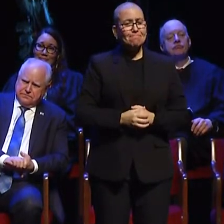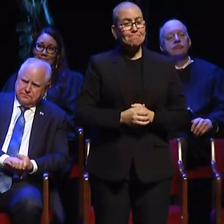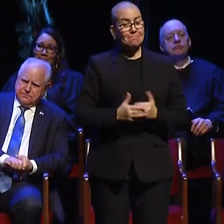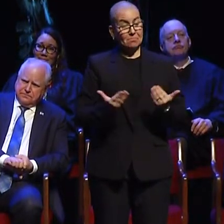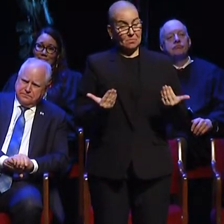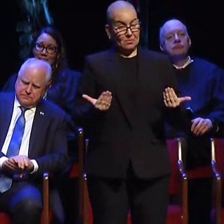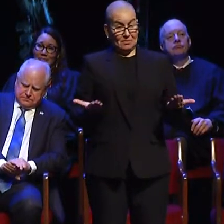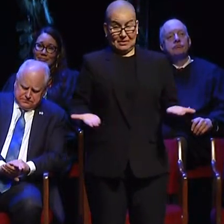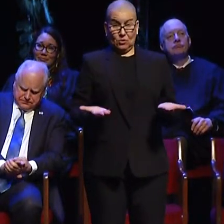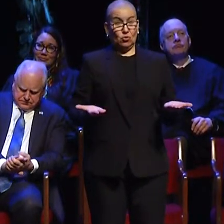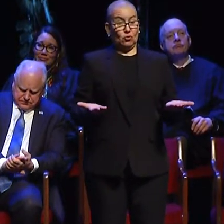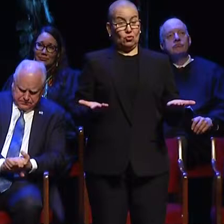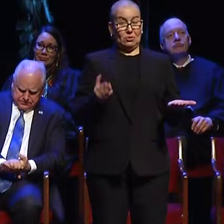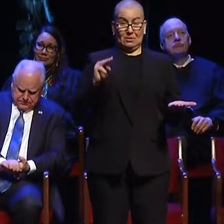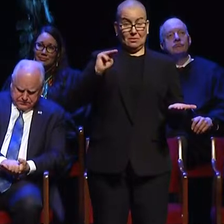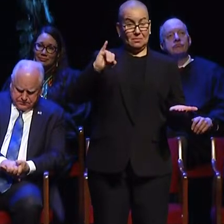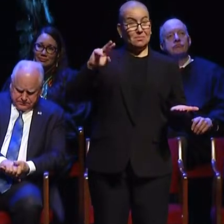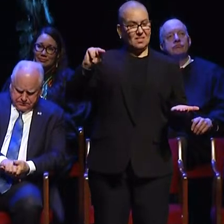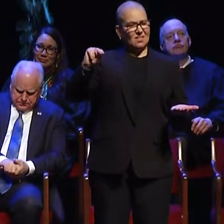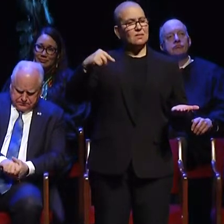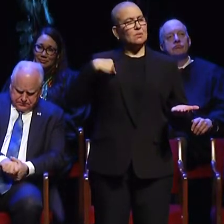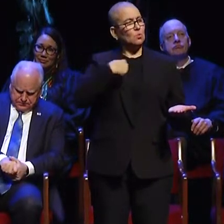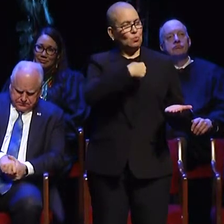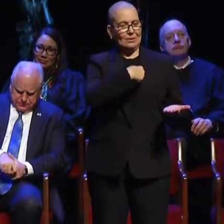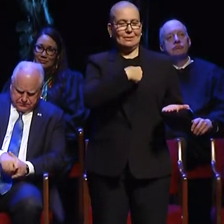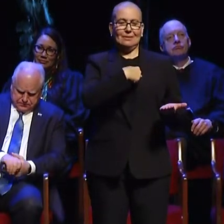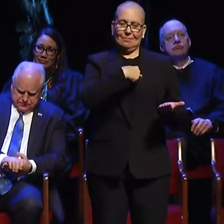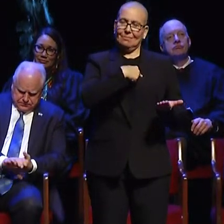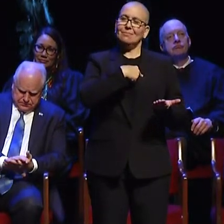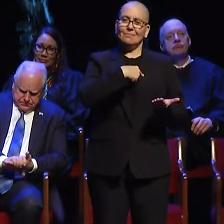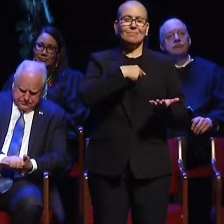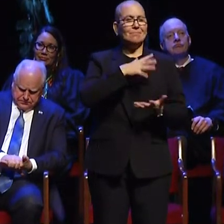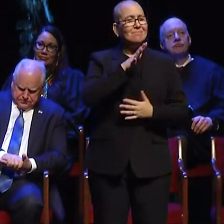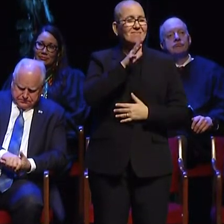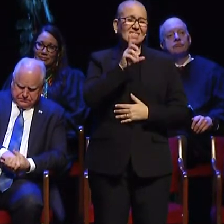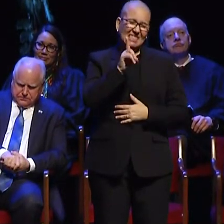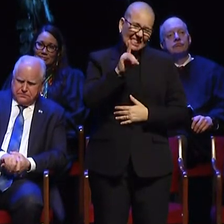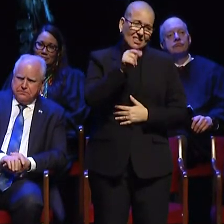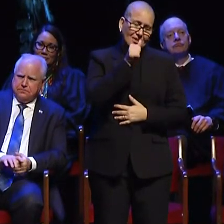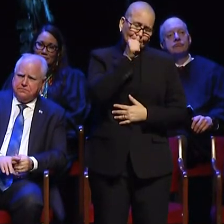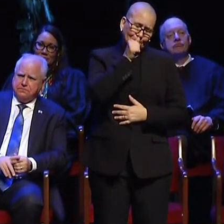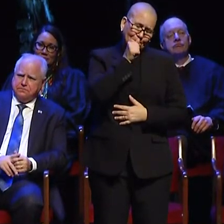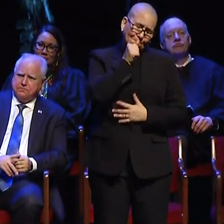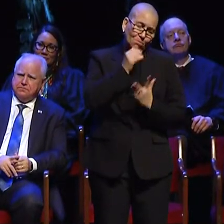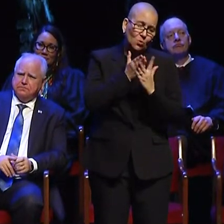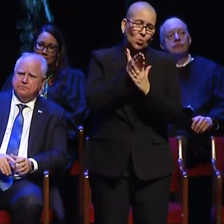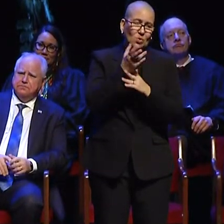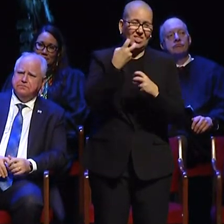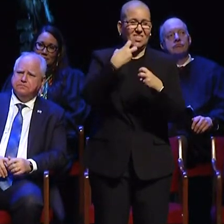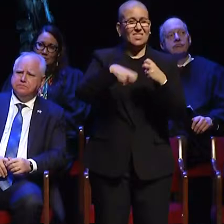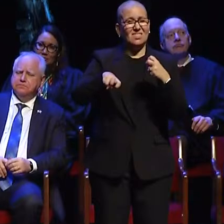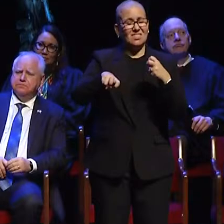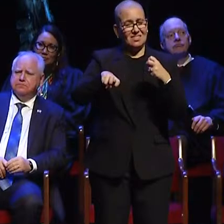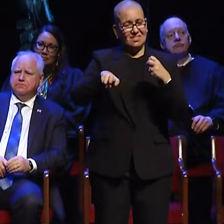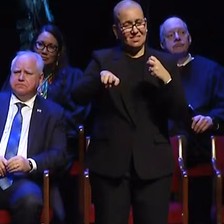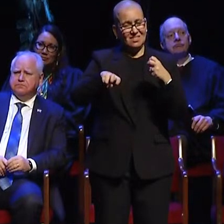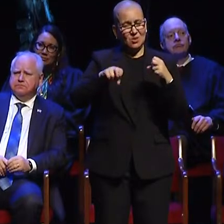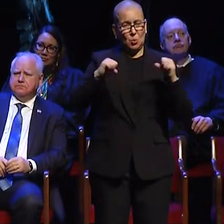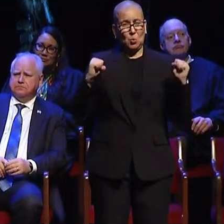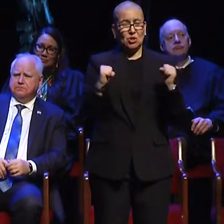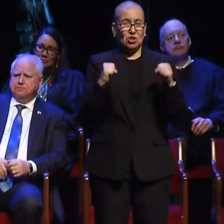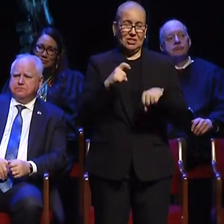Minnesotans, we have endured hard winters before. And to quote one